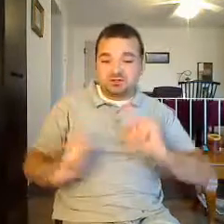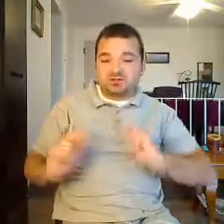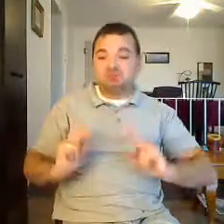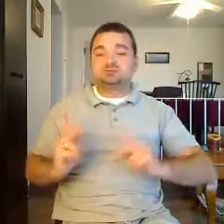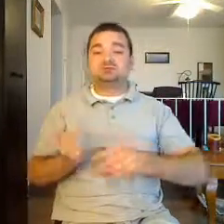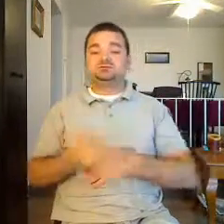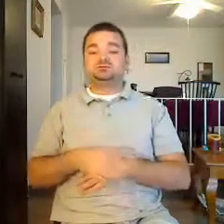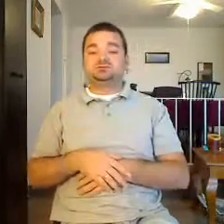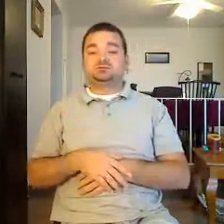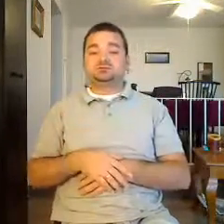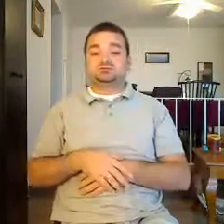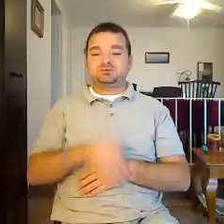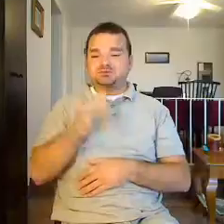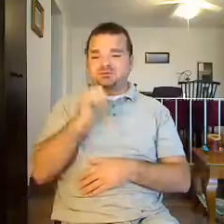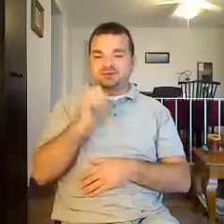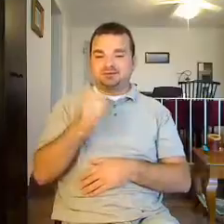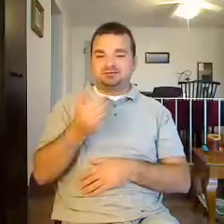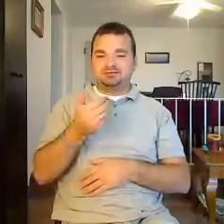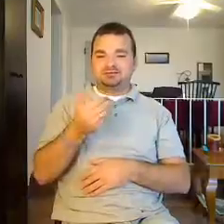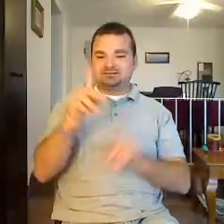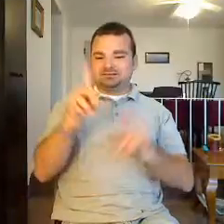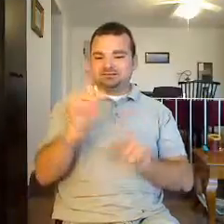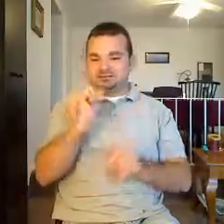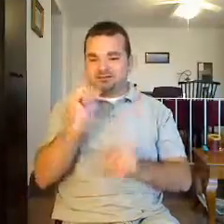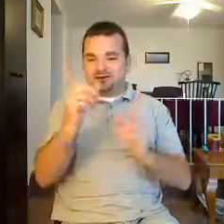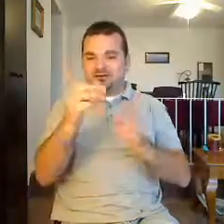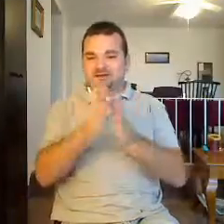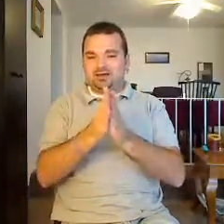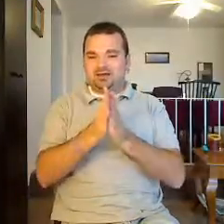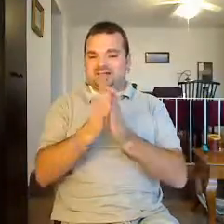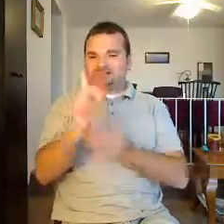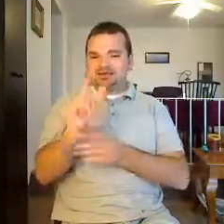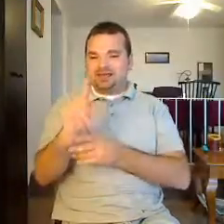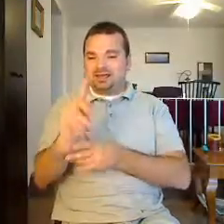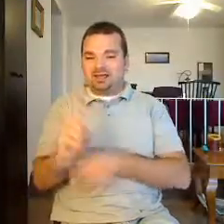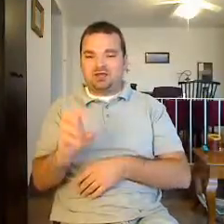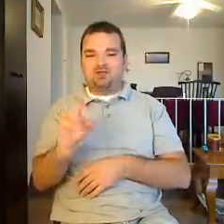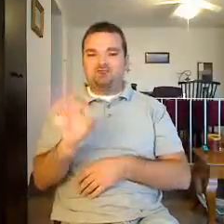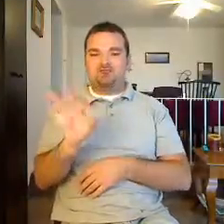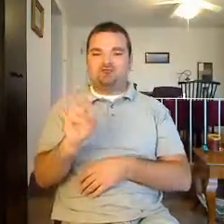whether you remember a date or a formula, but whether you understand how major ideas or events relate